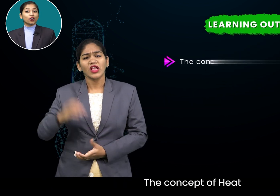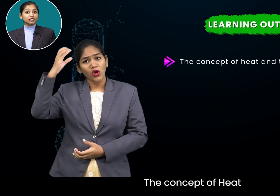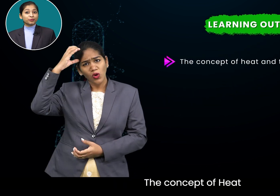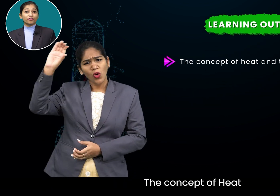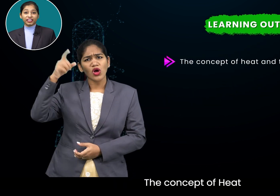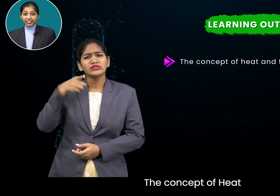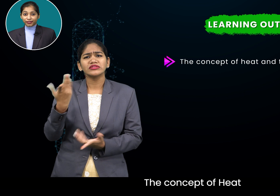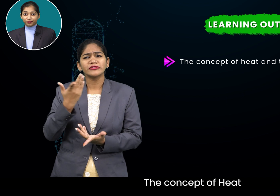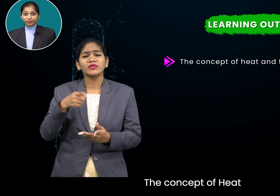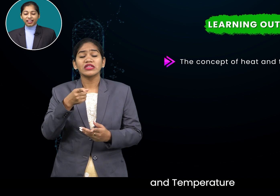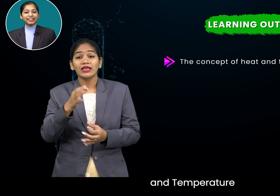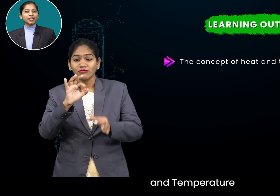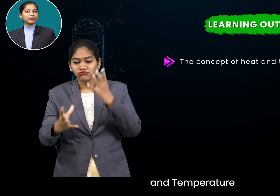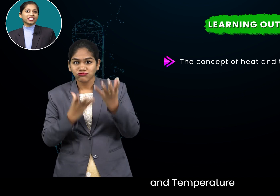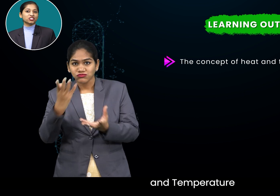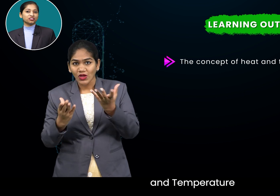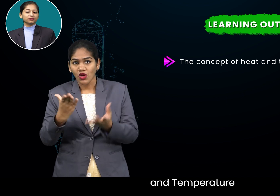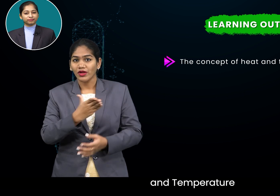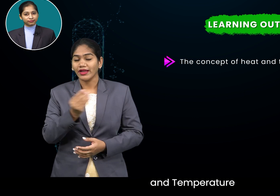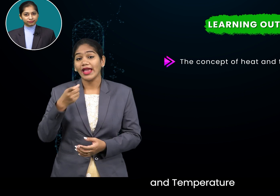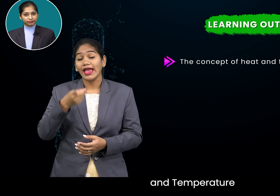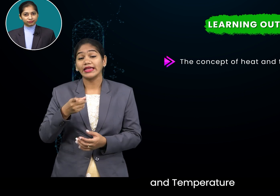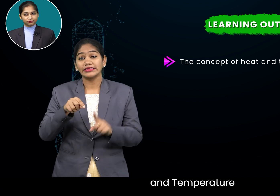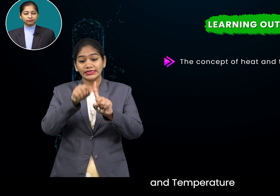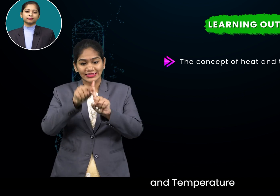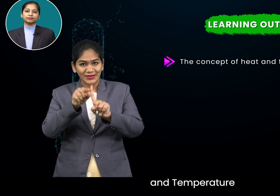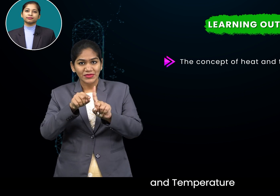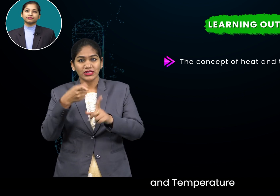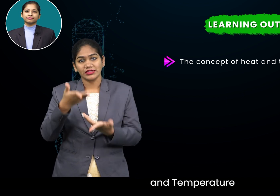the concept of heat and temperature,